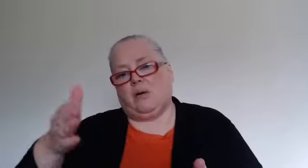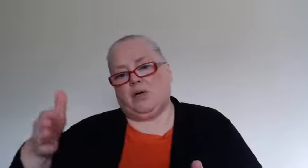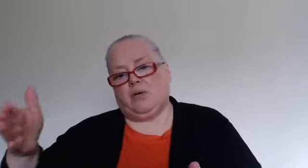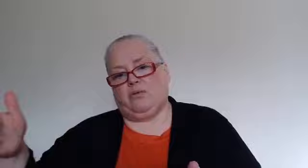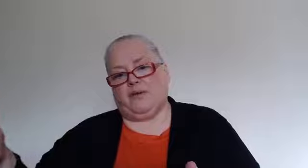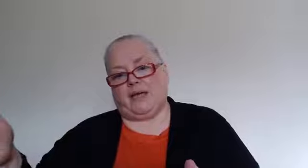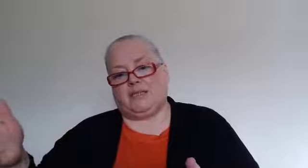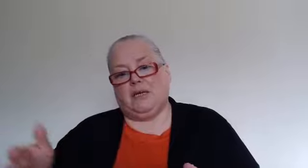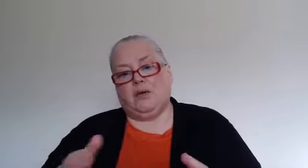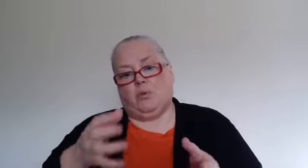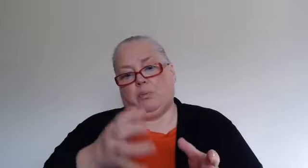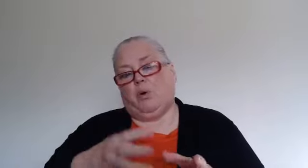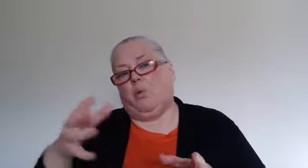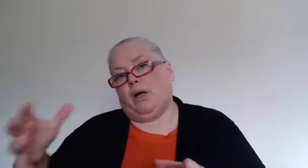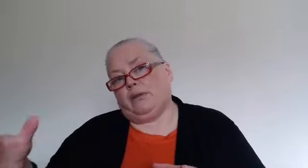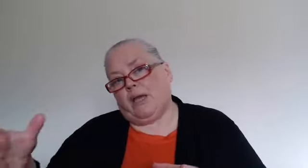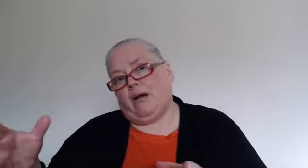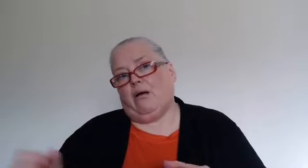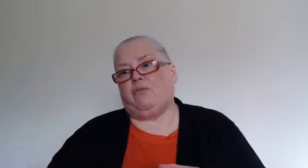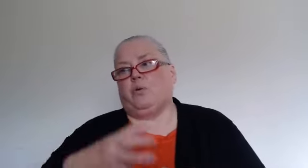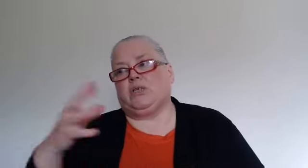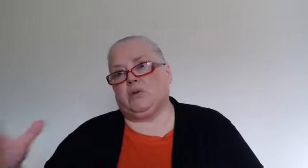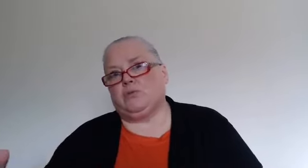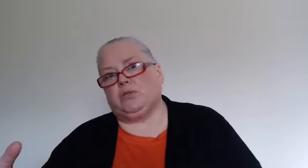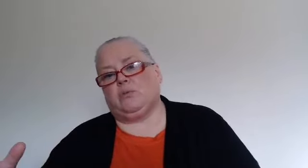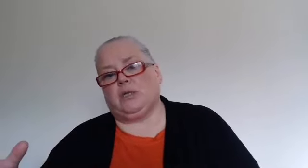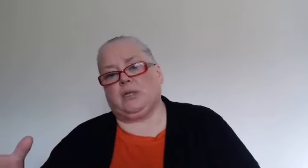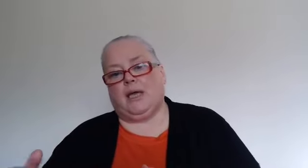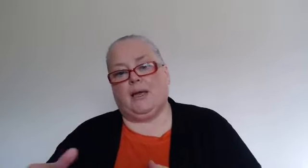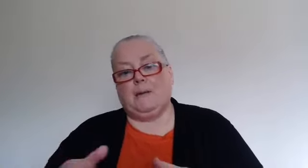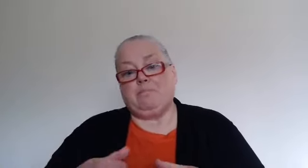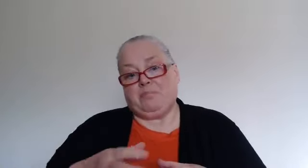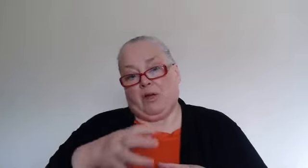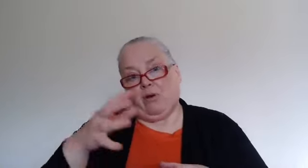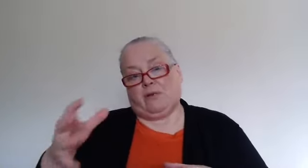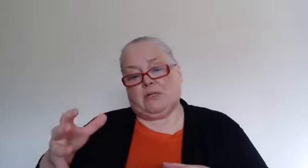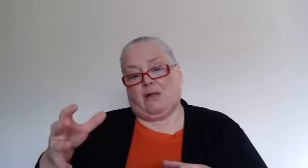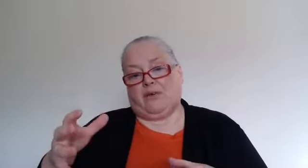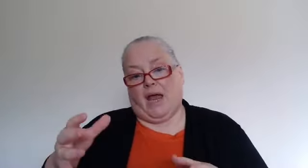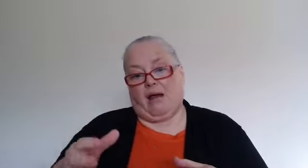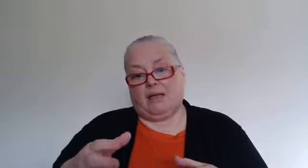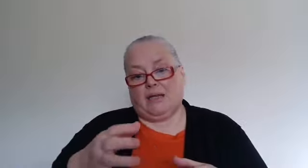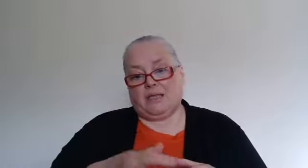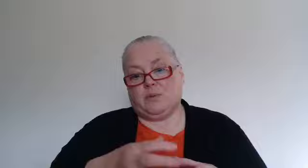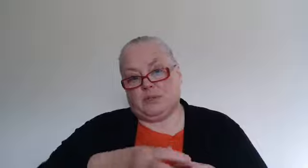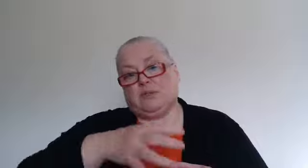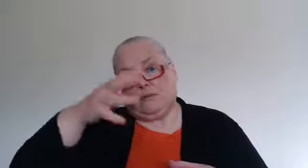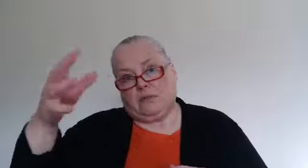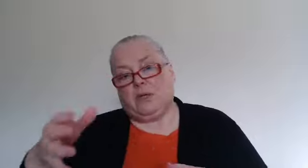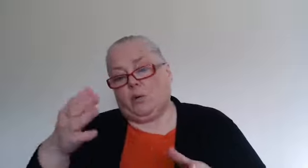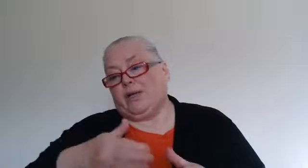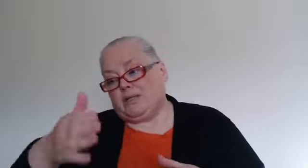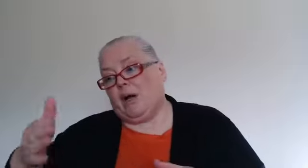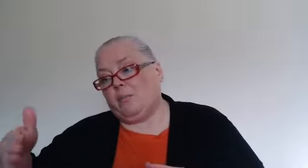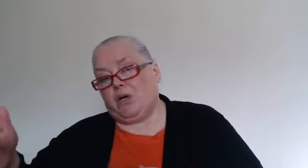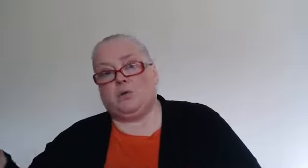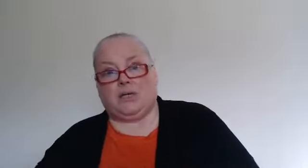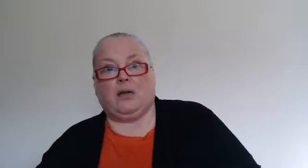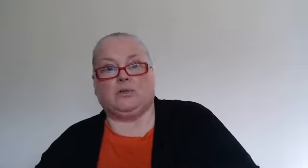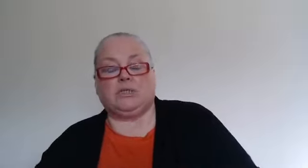domino effect. We put one thing off, or we don't do one thing around self-care, and next minute, it dominoes out,